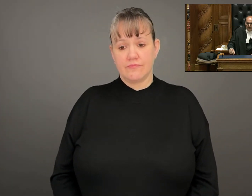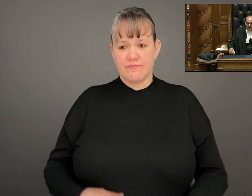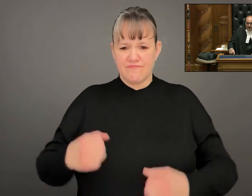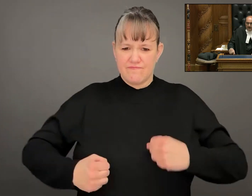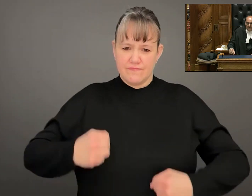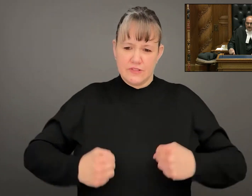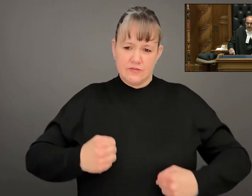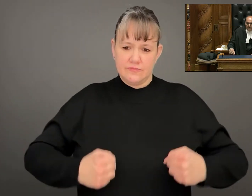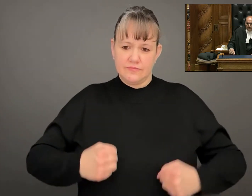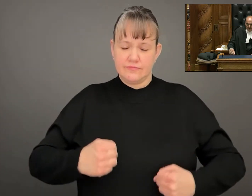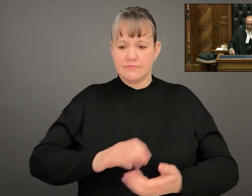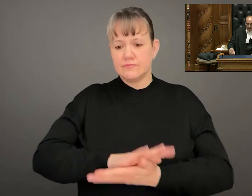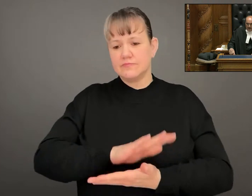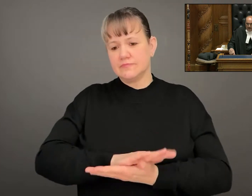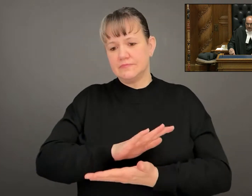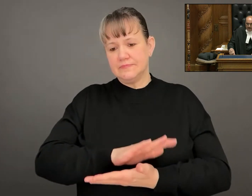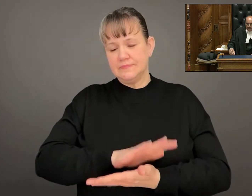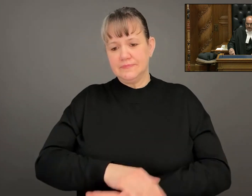Minister.